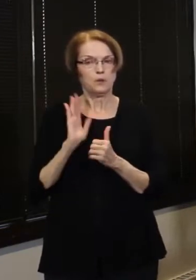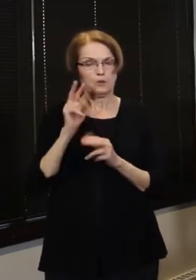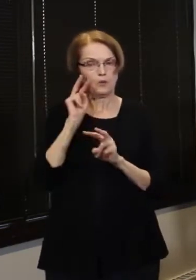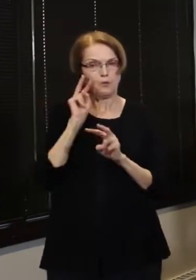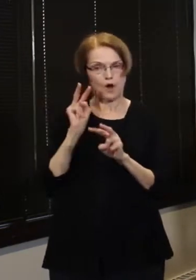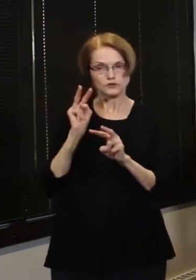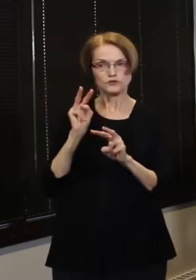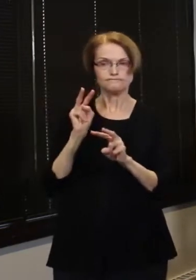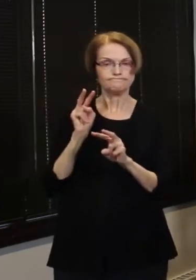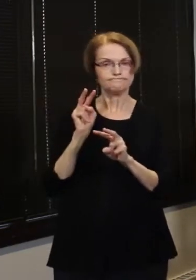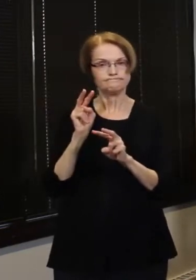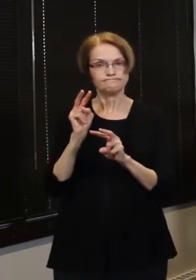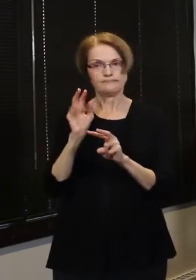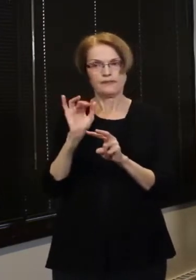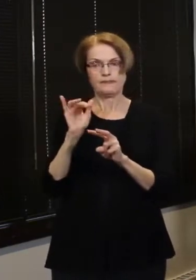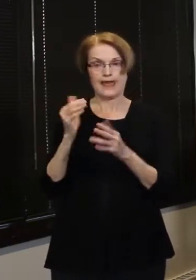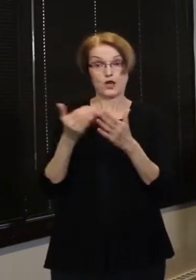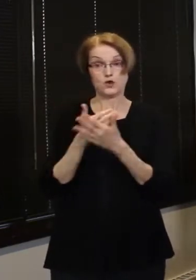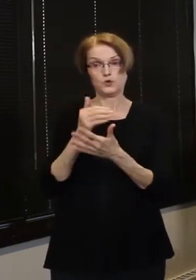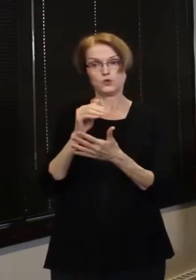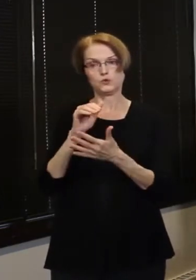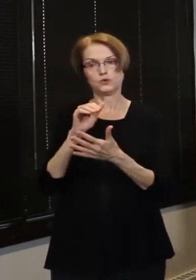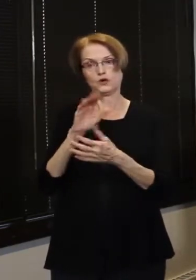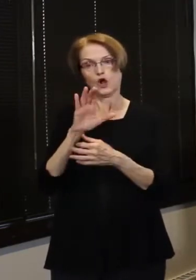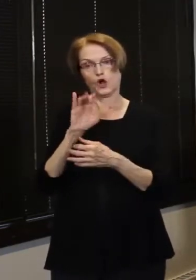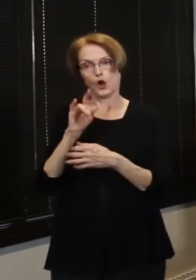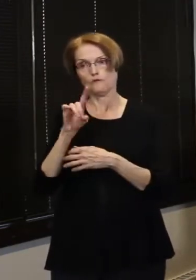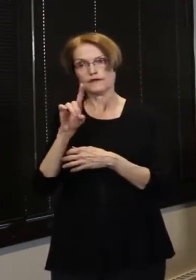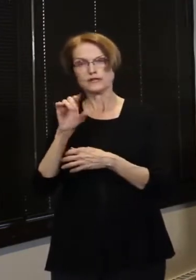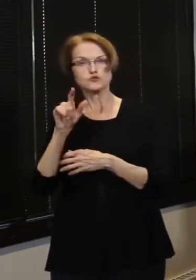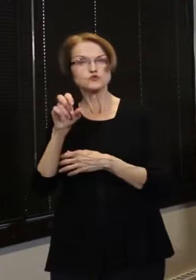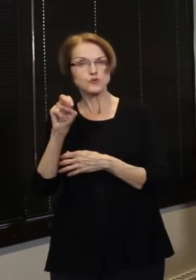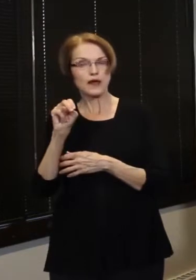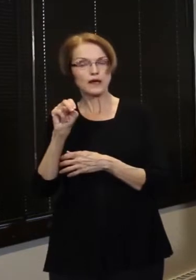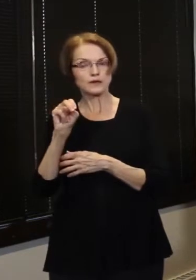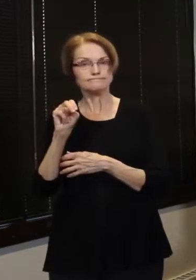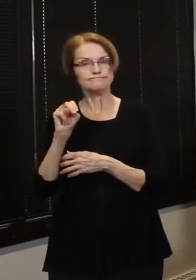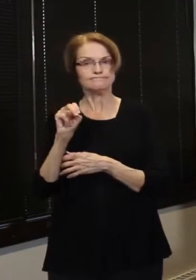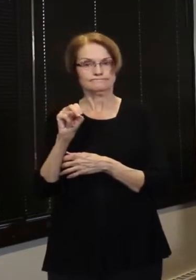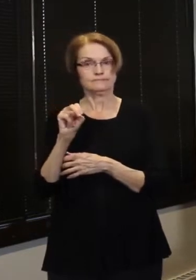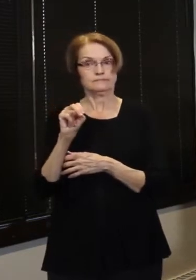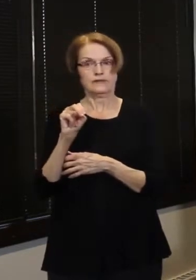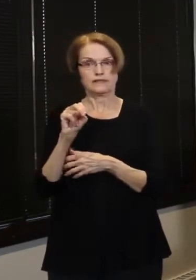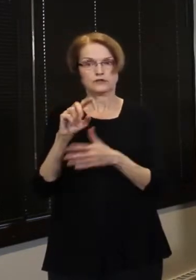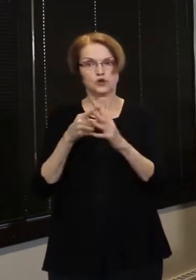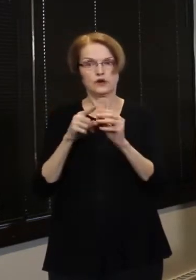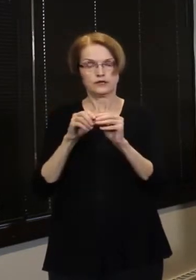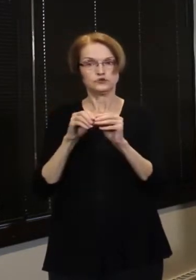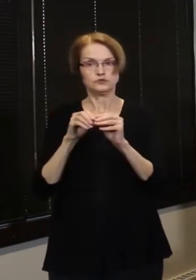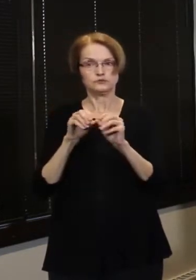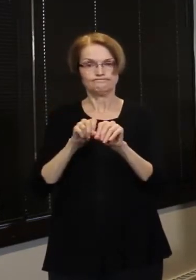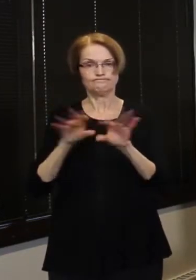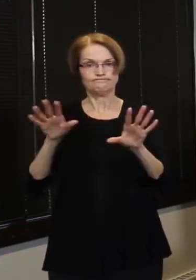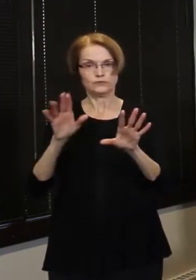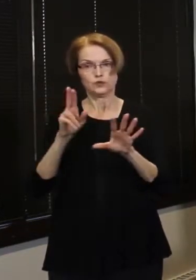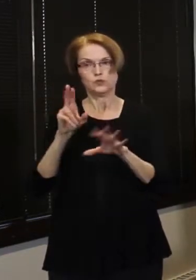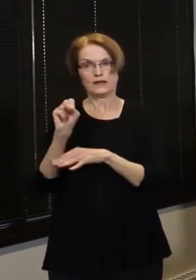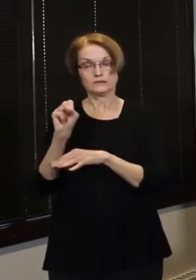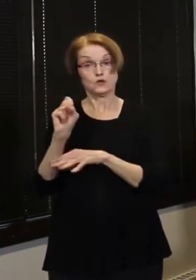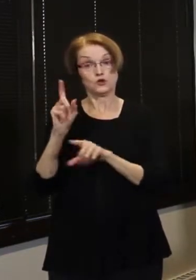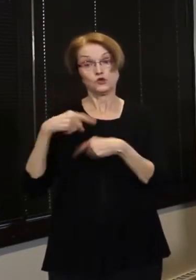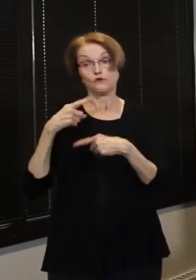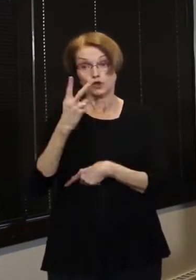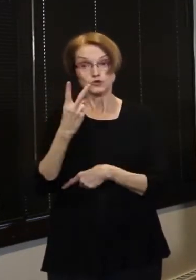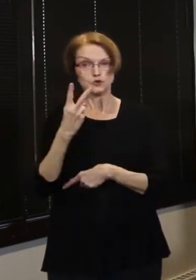on that new strain that has been circulating in the United States. Has only been discovered in a couple of places, but